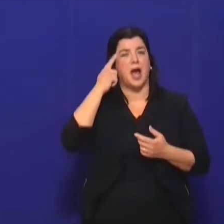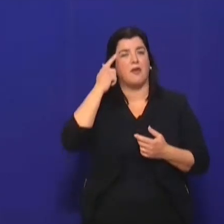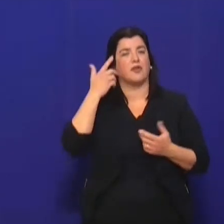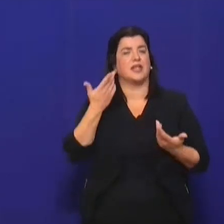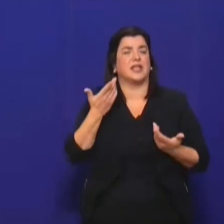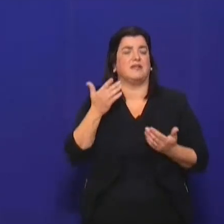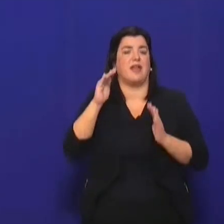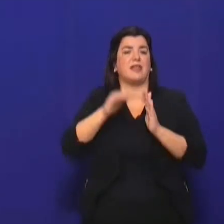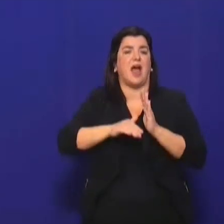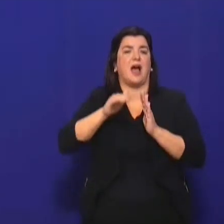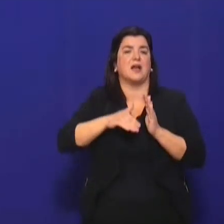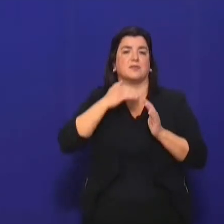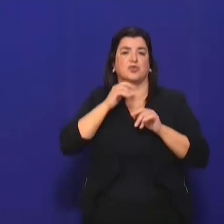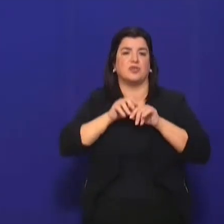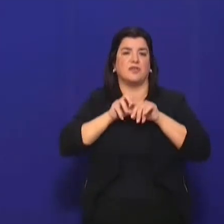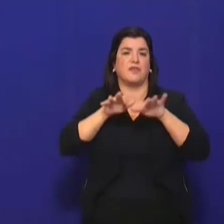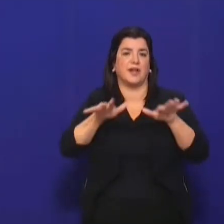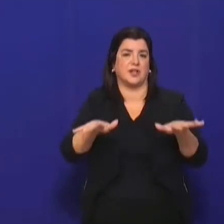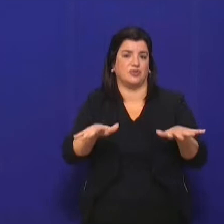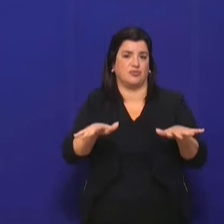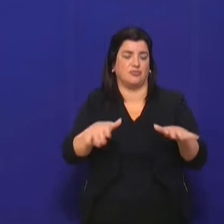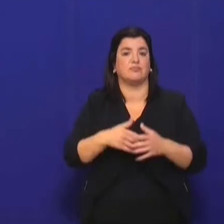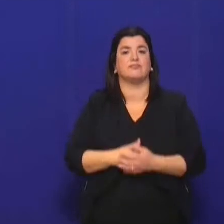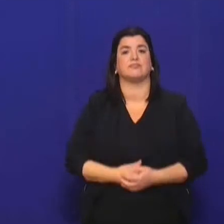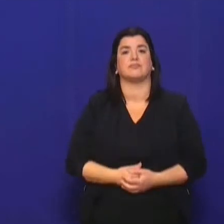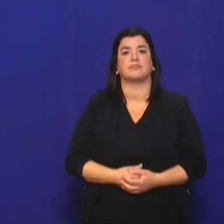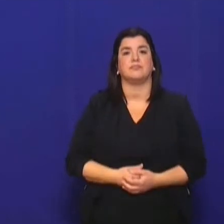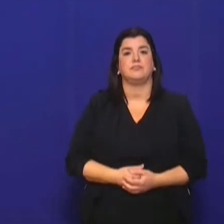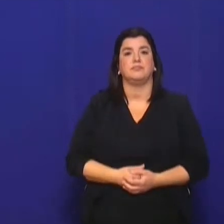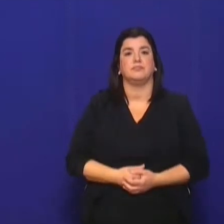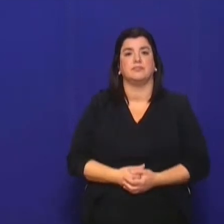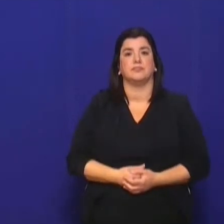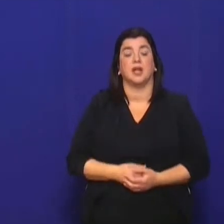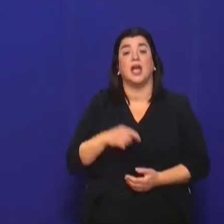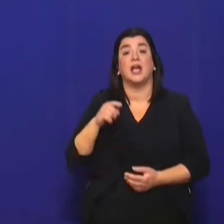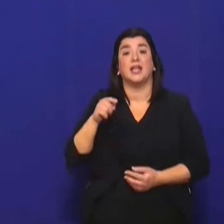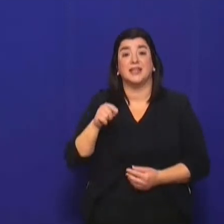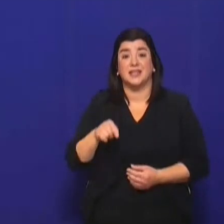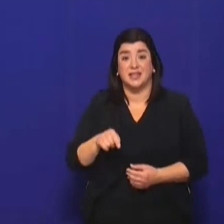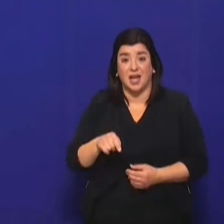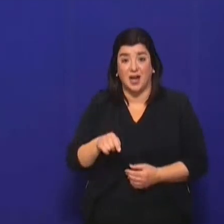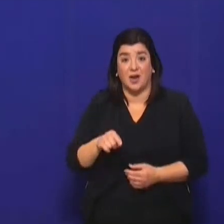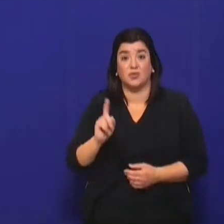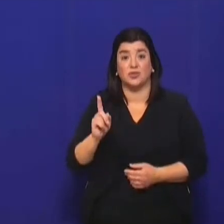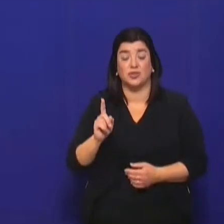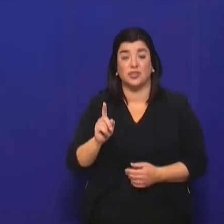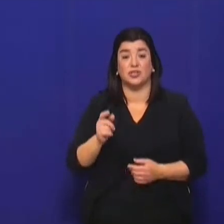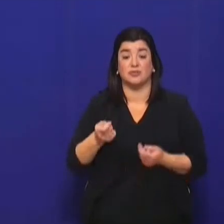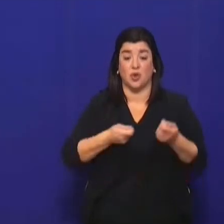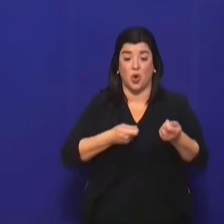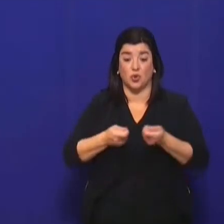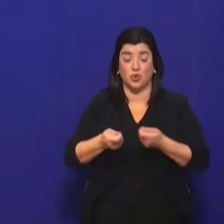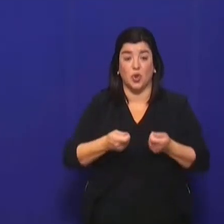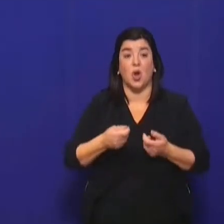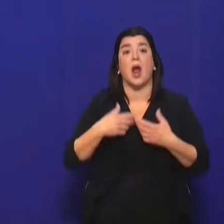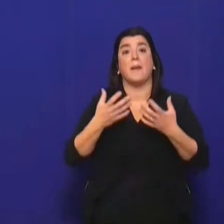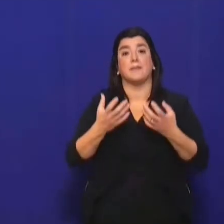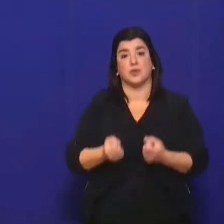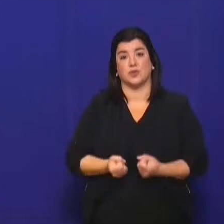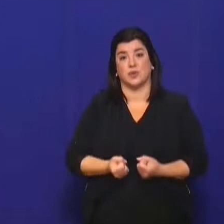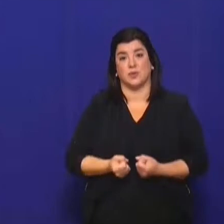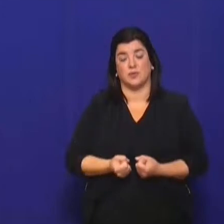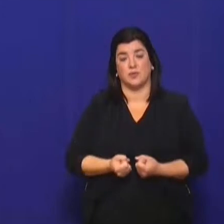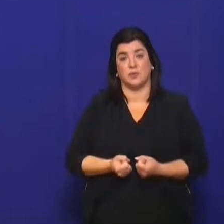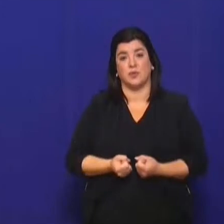nistgħu innaqsu l-firxa ta' dan il-virus. U dawn il-miżuri rridu jibqgħu hemmhekk għaliex huma l-miżuri kif